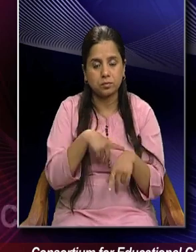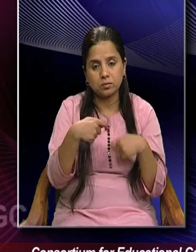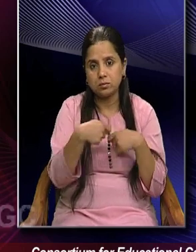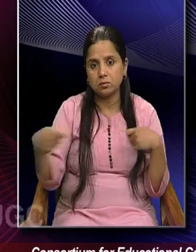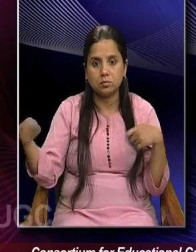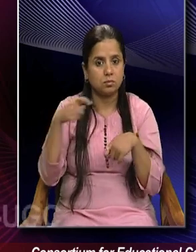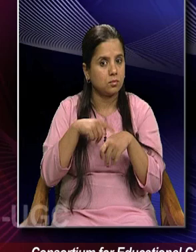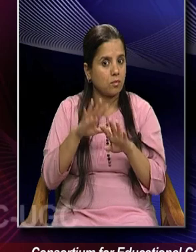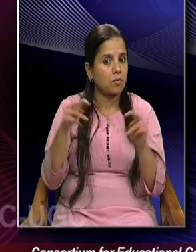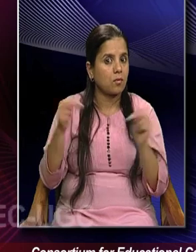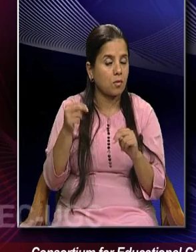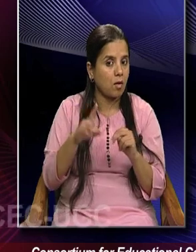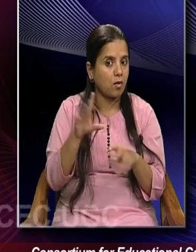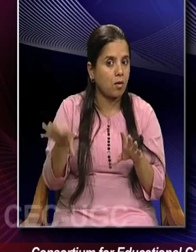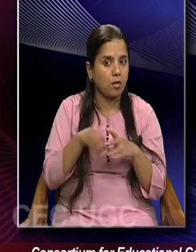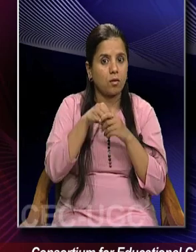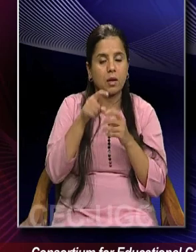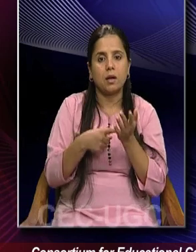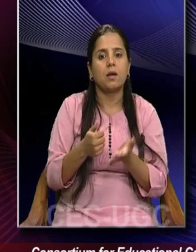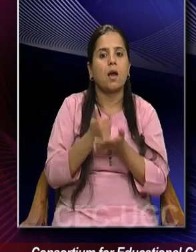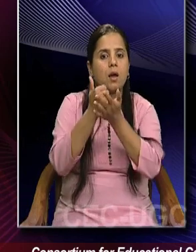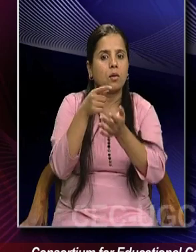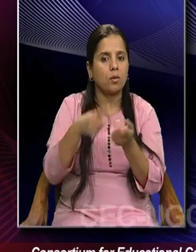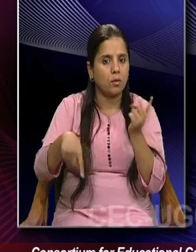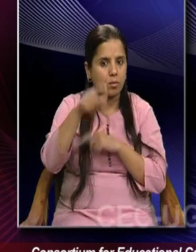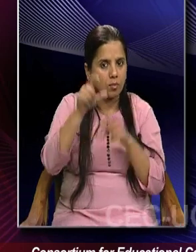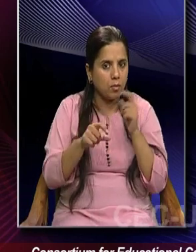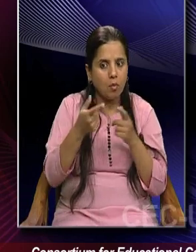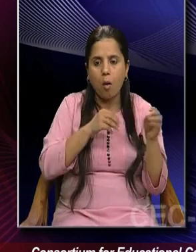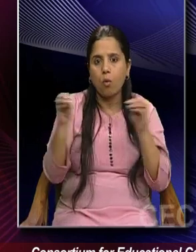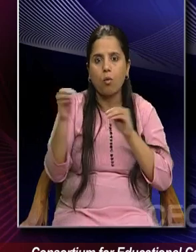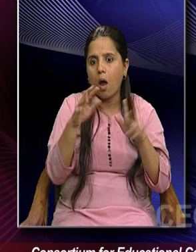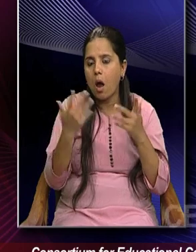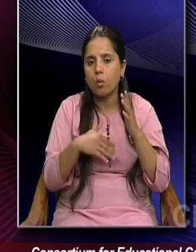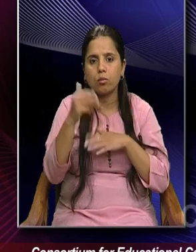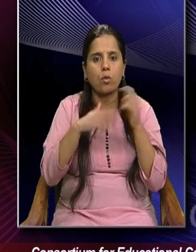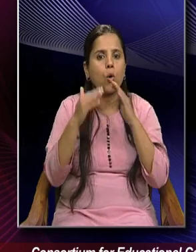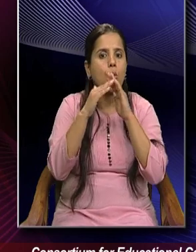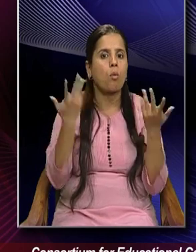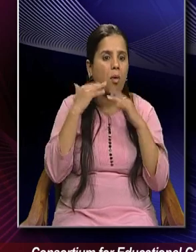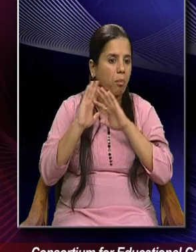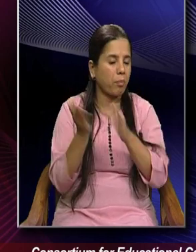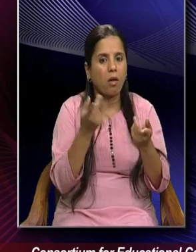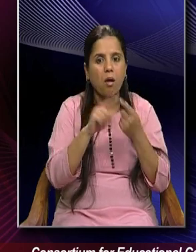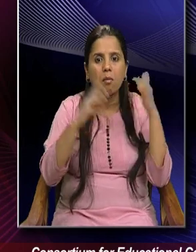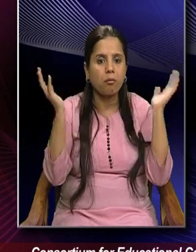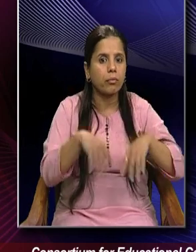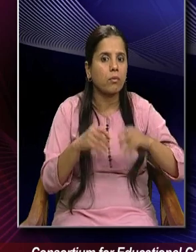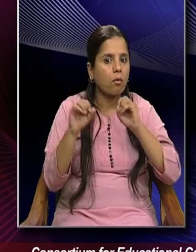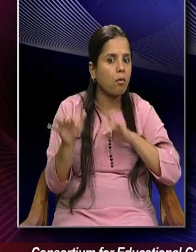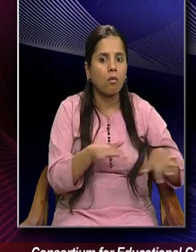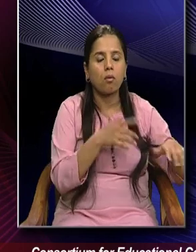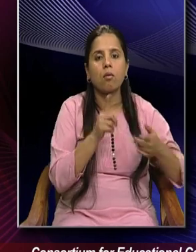needs included rehabilitation of displaced population, rebuilding homes, restoring livelihood,